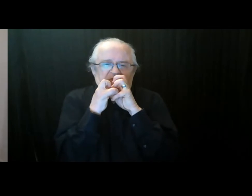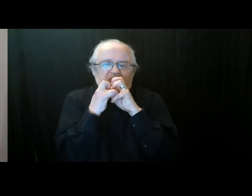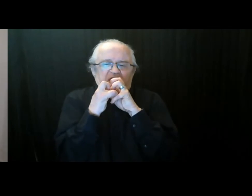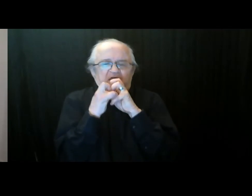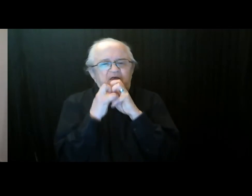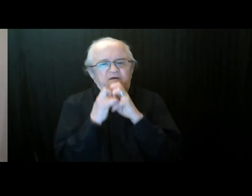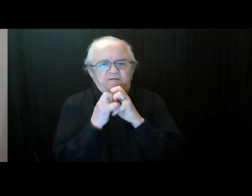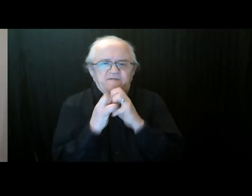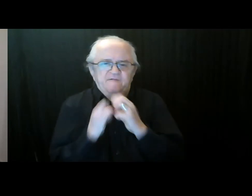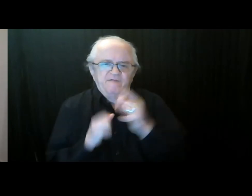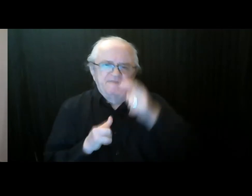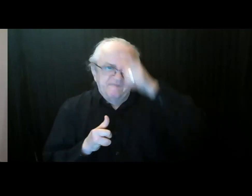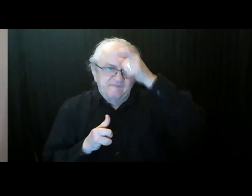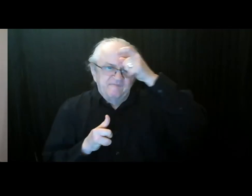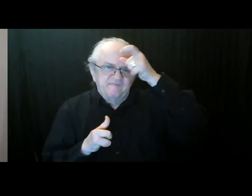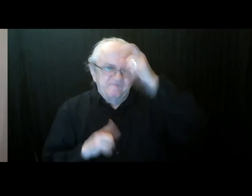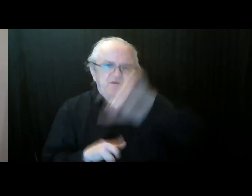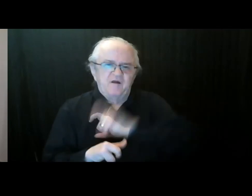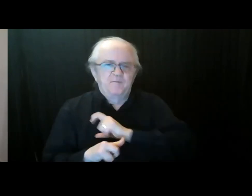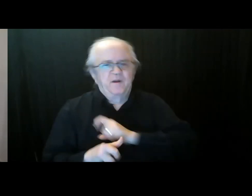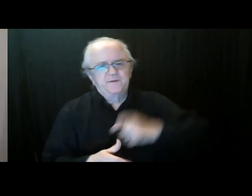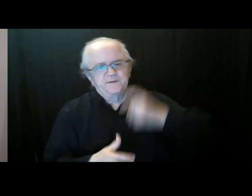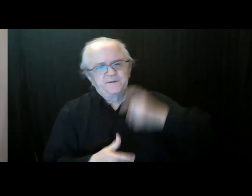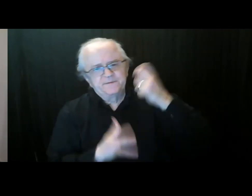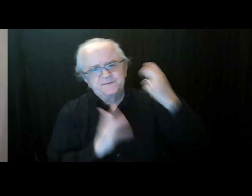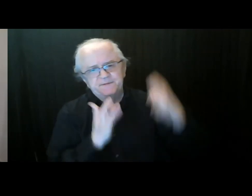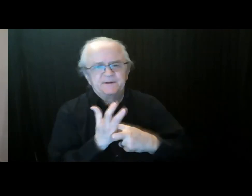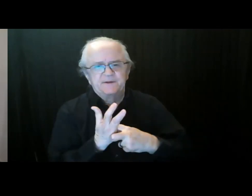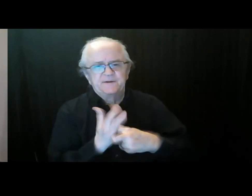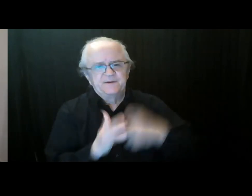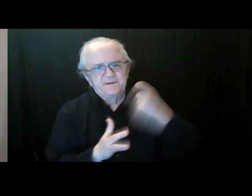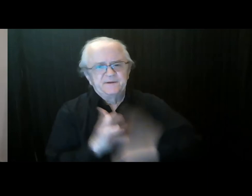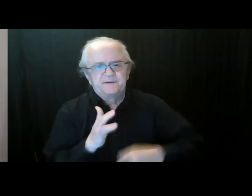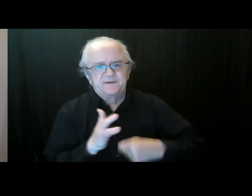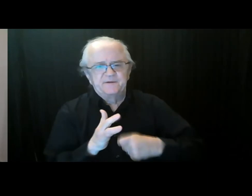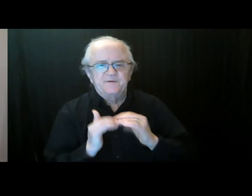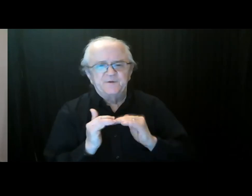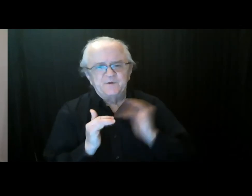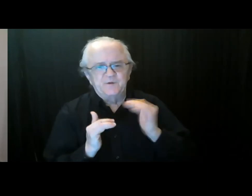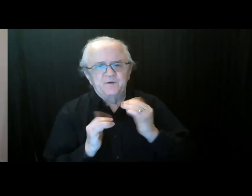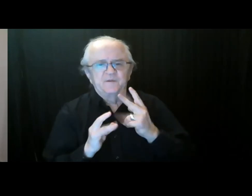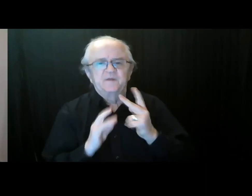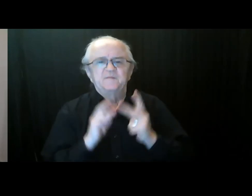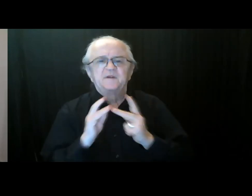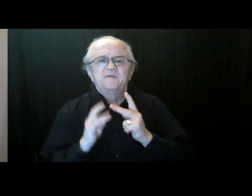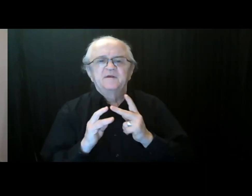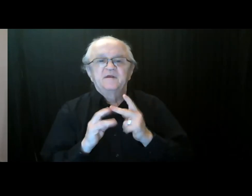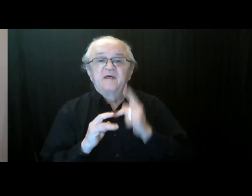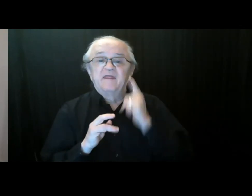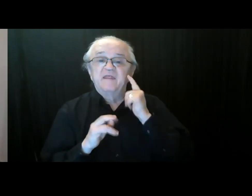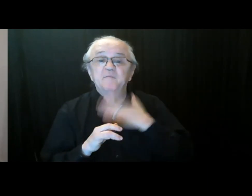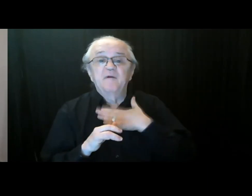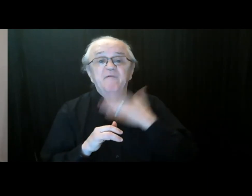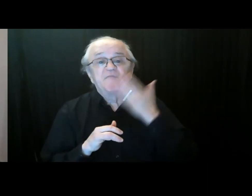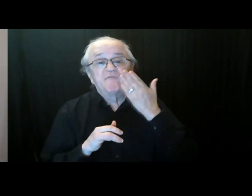marshal citation for overcrowding. Sometimes I think my front porch is a front stoop,